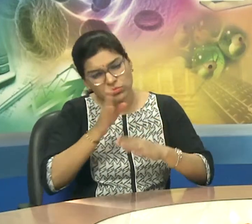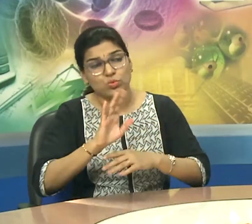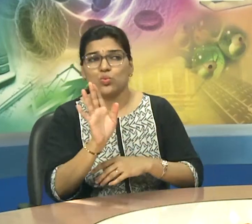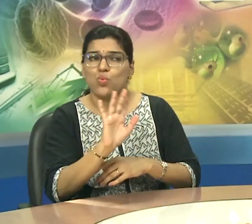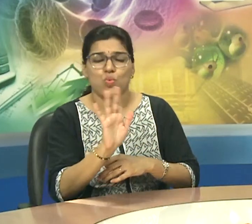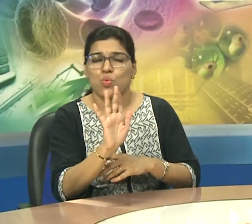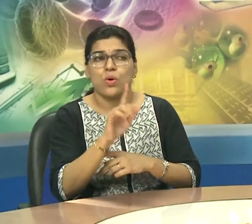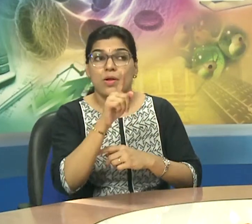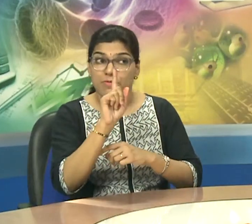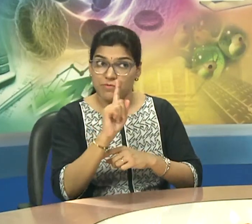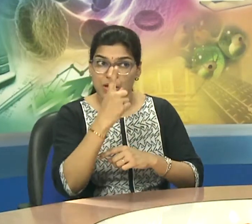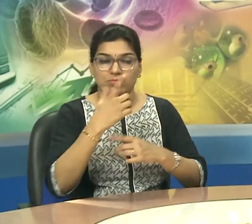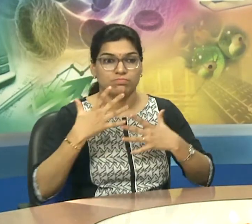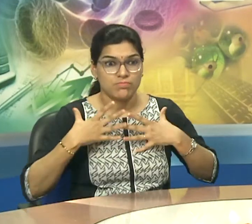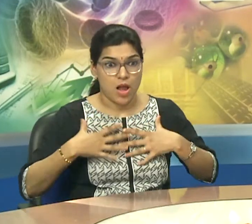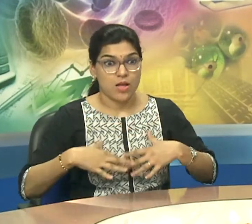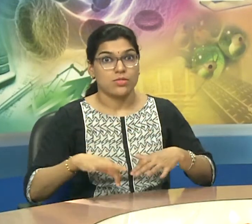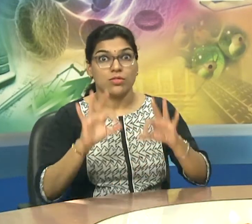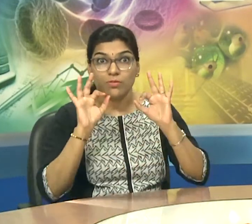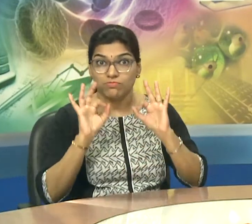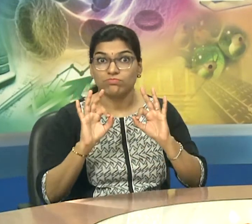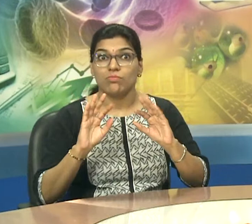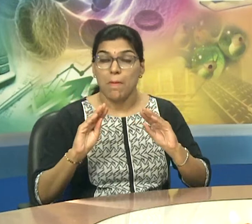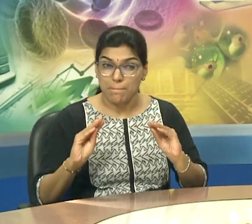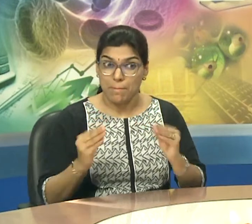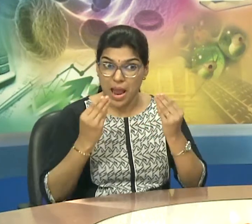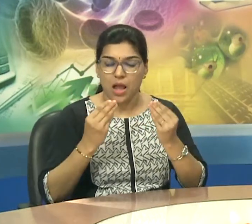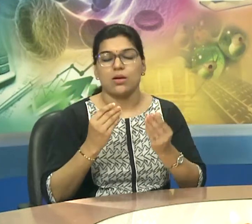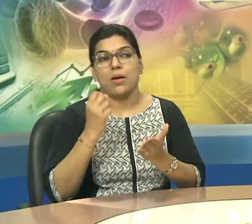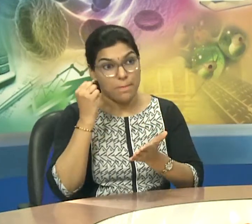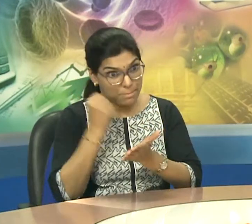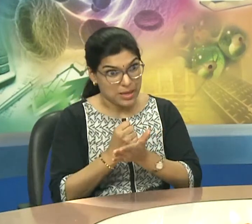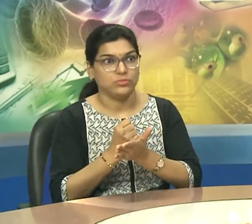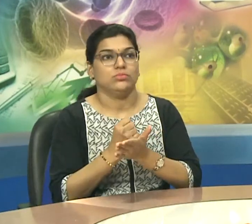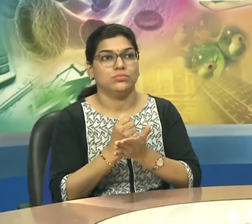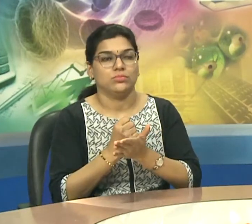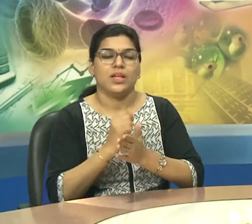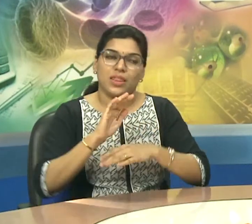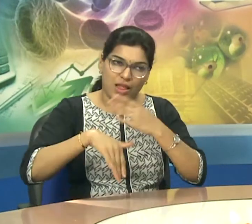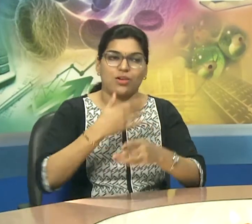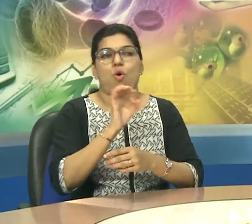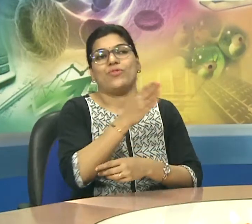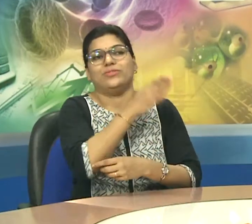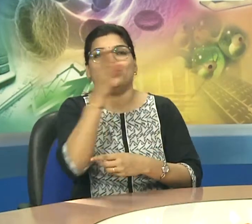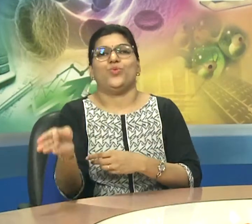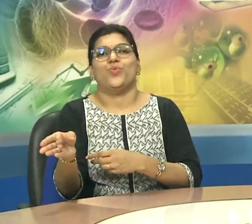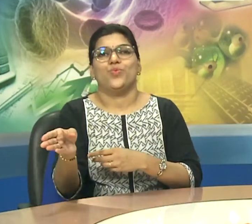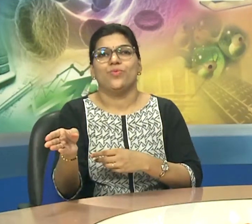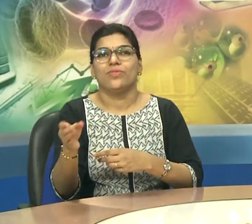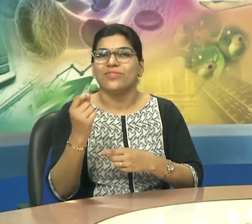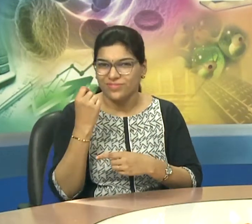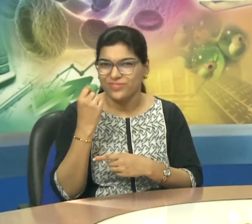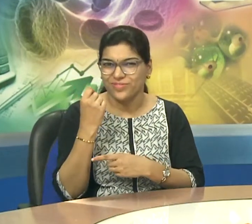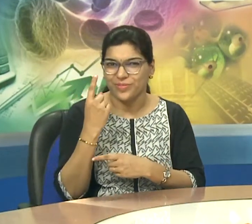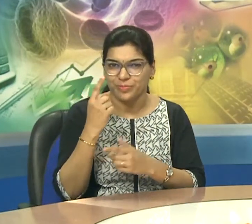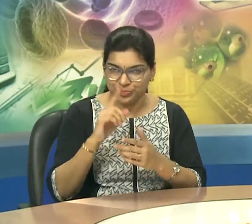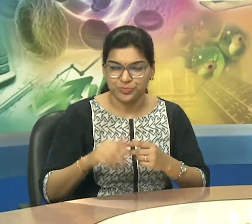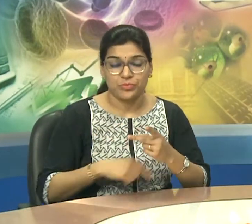says, you must take better care of your health. So, it is a necessity, only then you can come